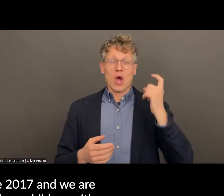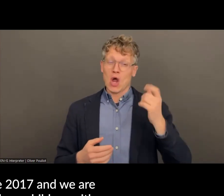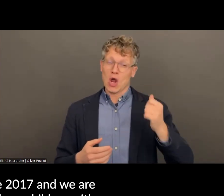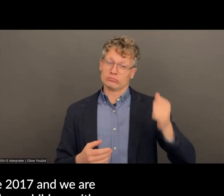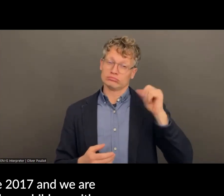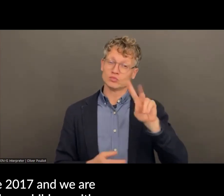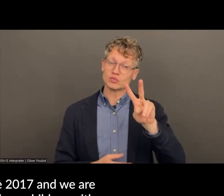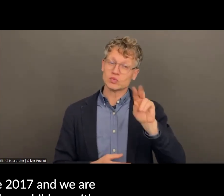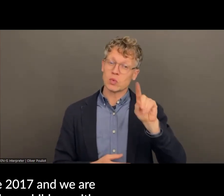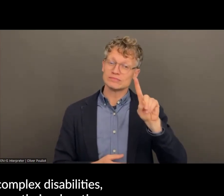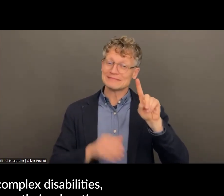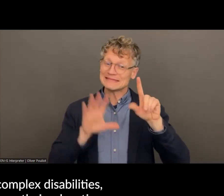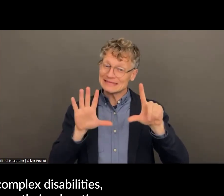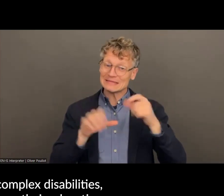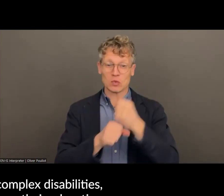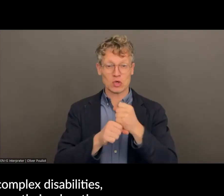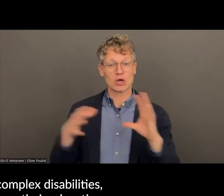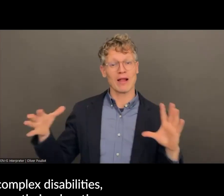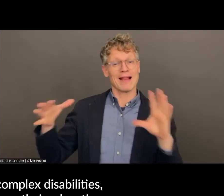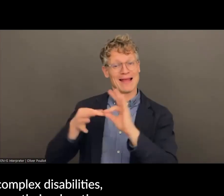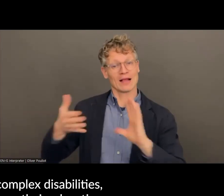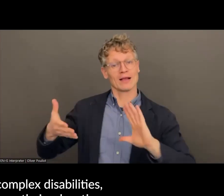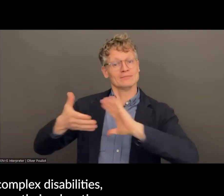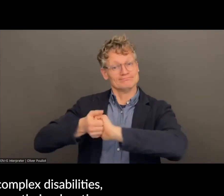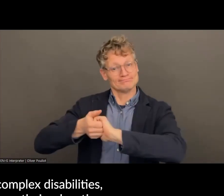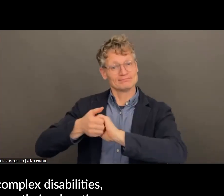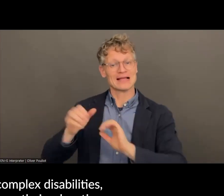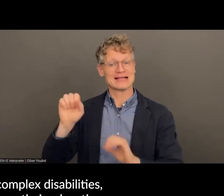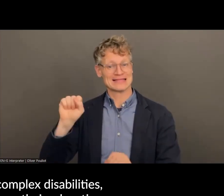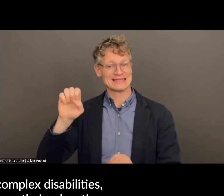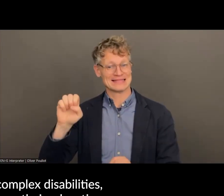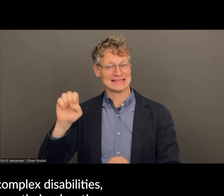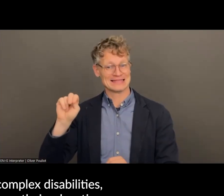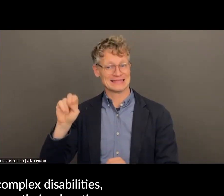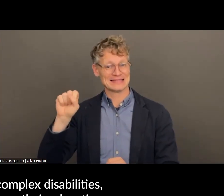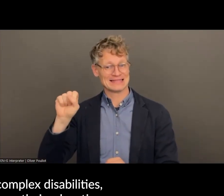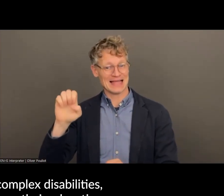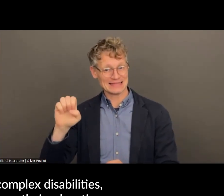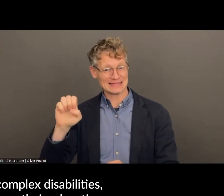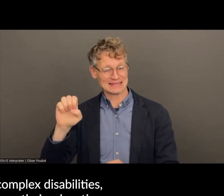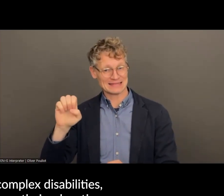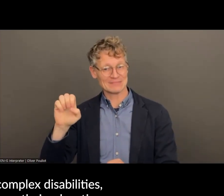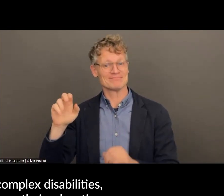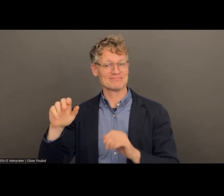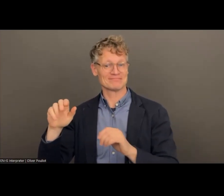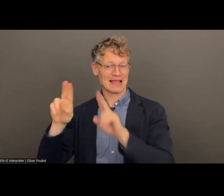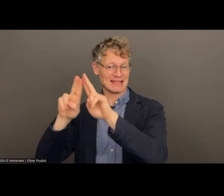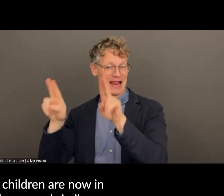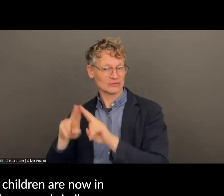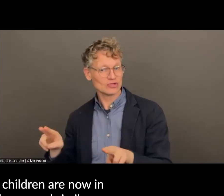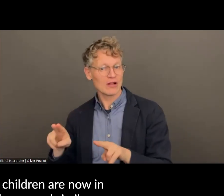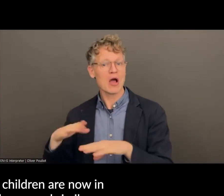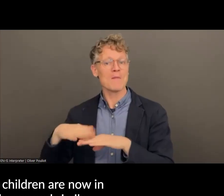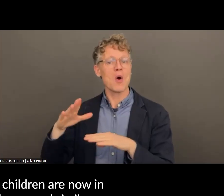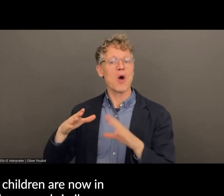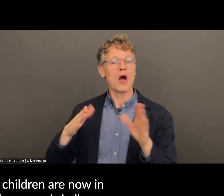and we are working very much on children with deaf blindness and complex disabilities, particularly focusing on their education.